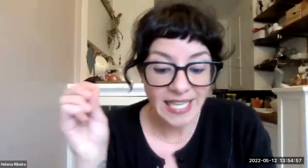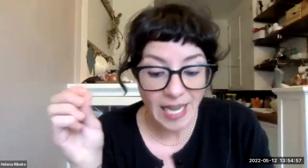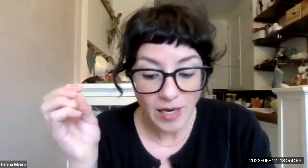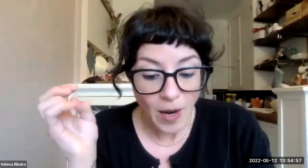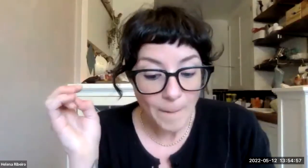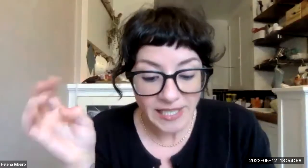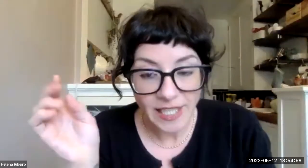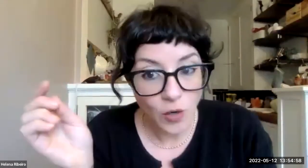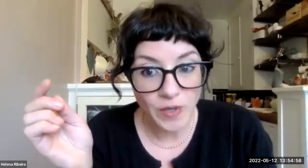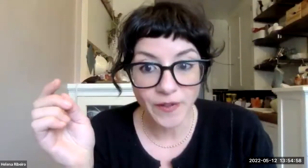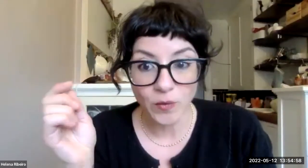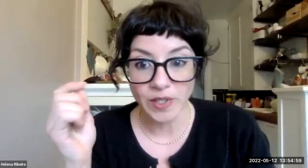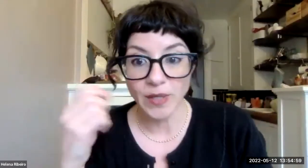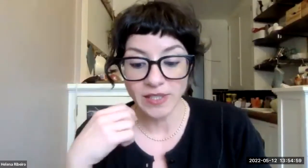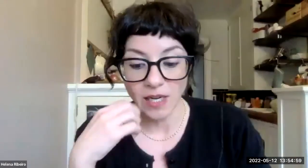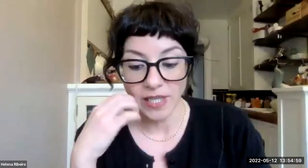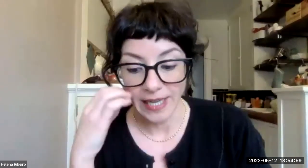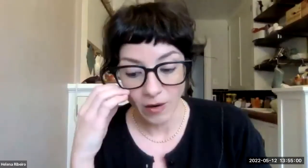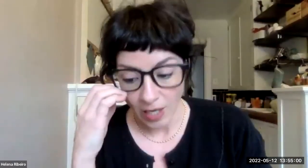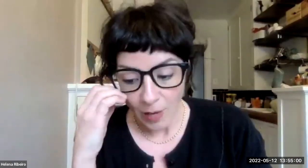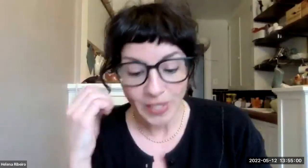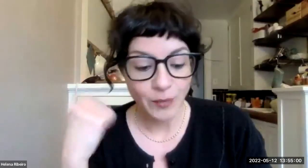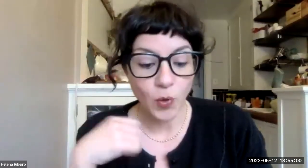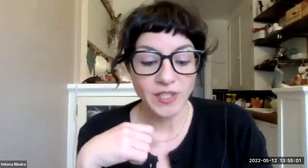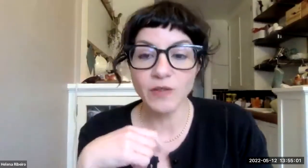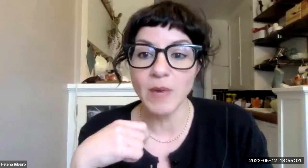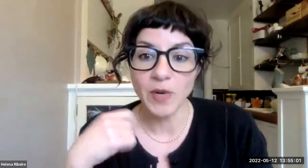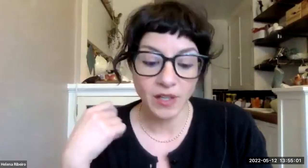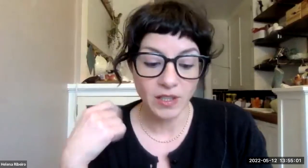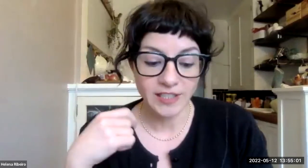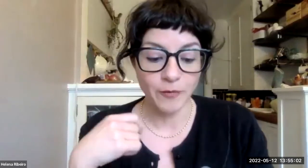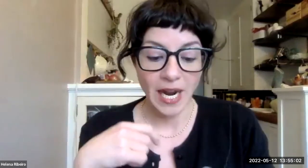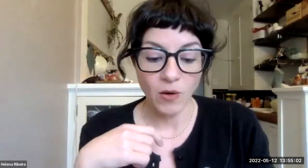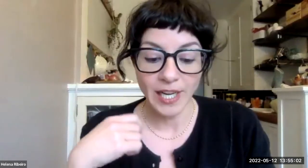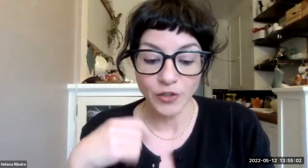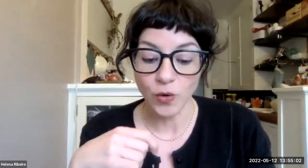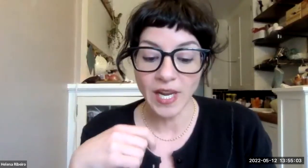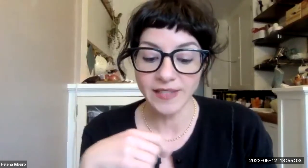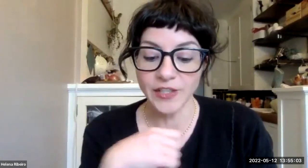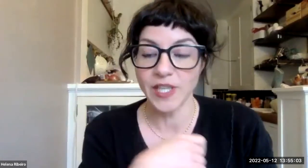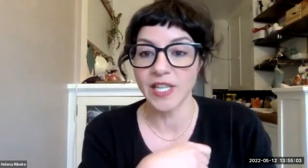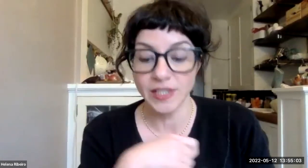And I say that because I know we feel really ground down right now, but it's important to remember our collective power and